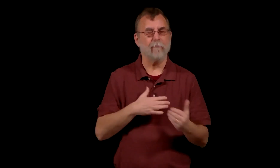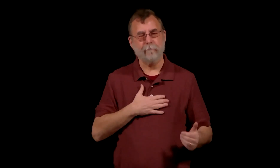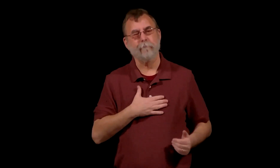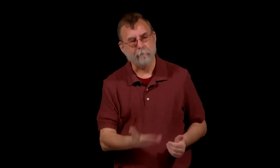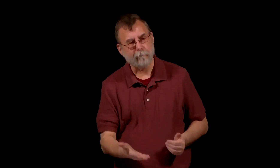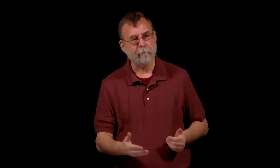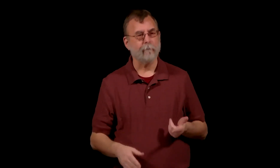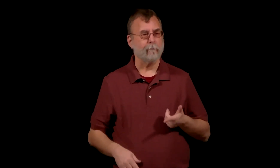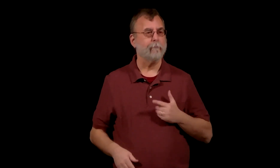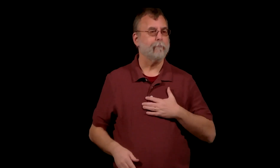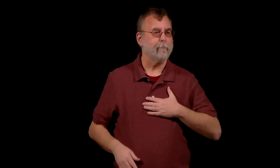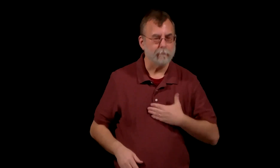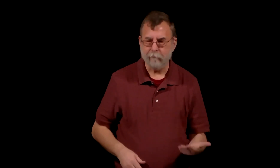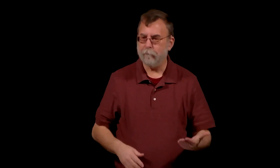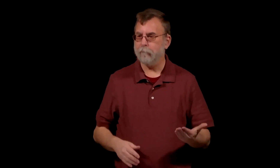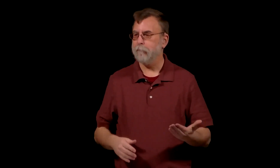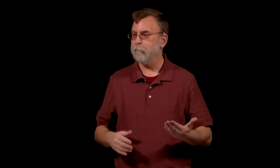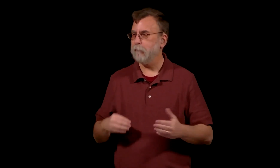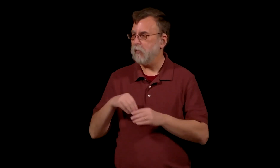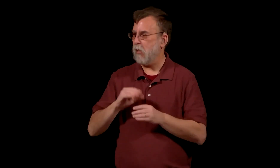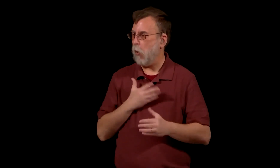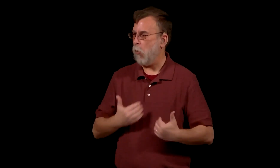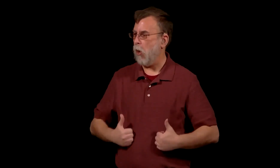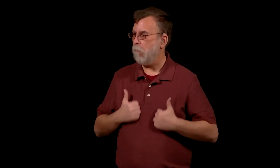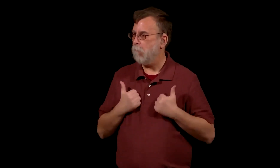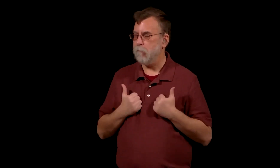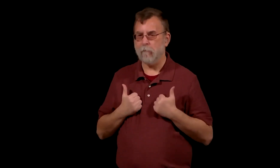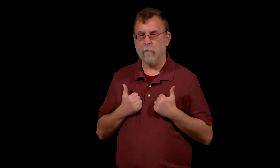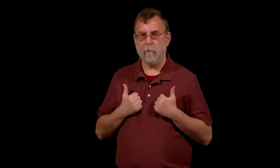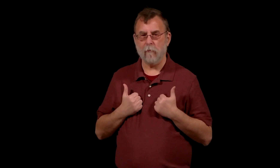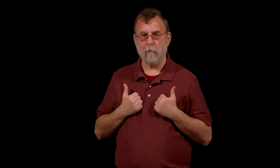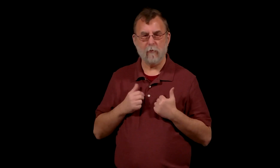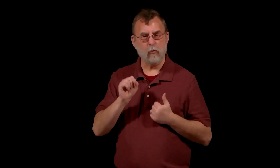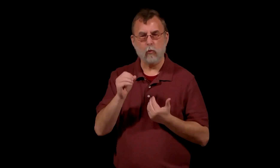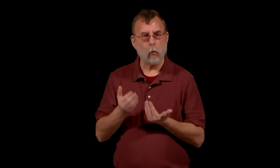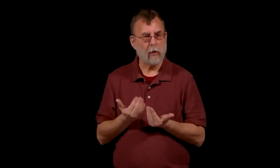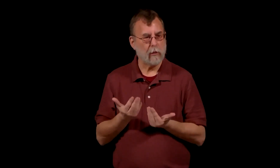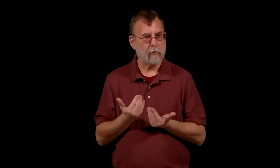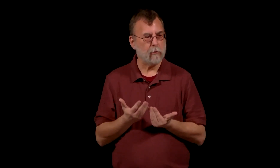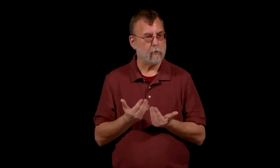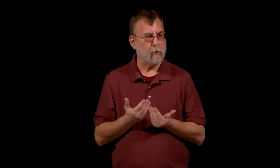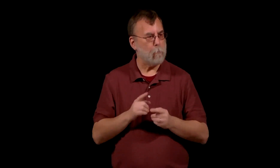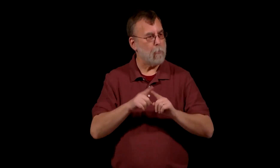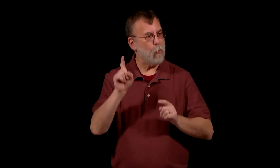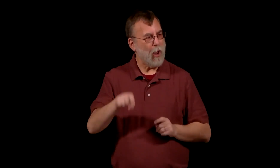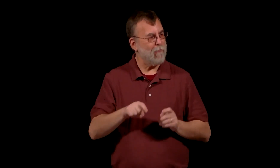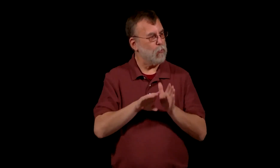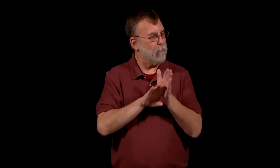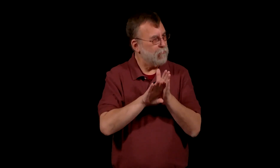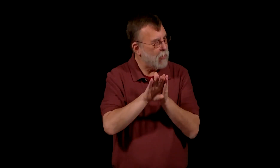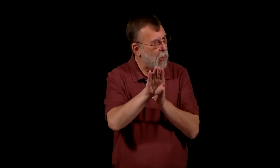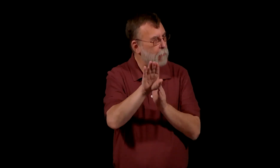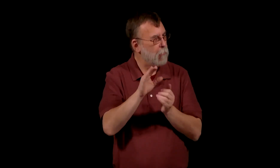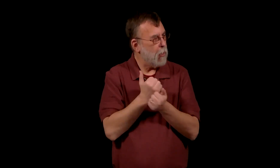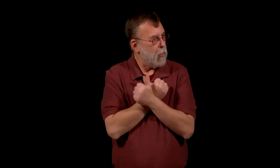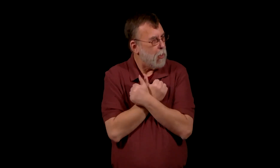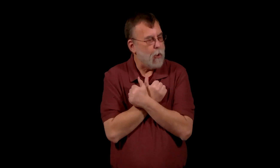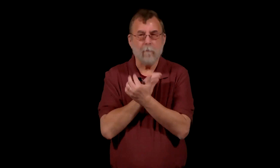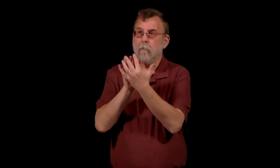providing, saying we are willing. In our lives, it's not easy. We need to develop